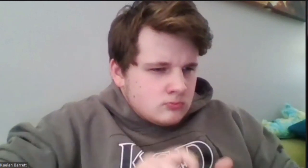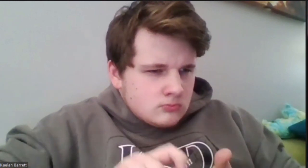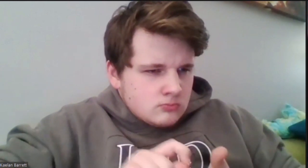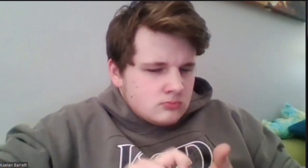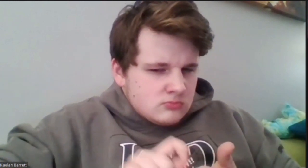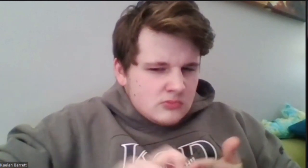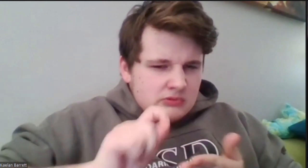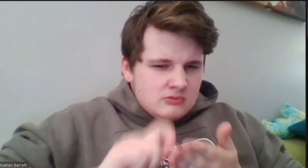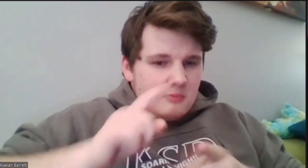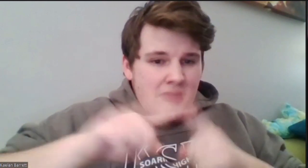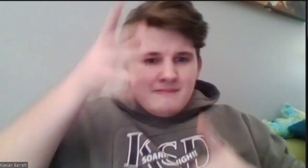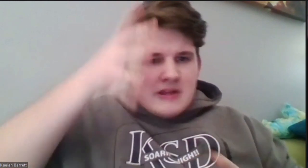richer, getting meaner.